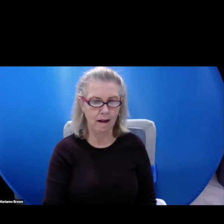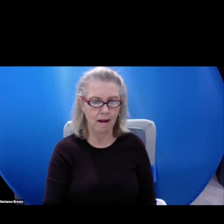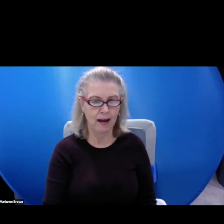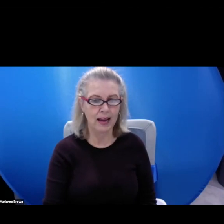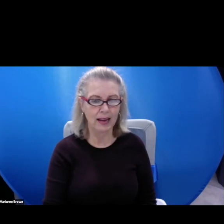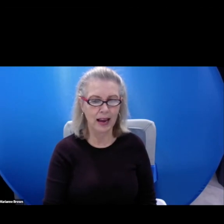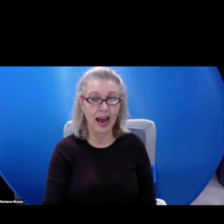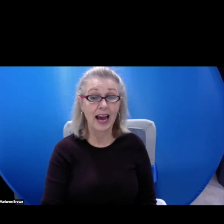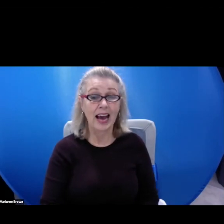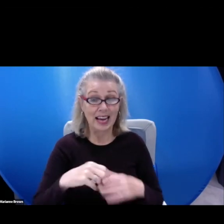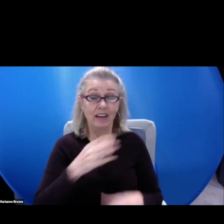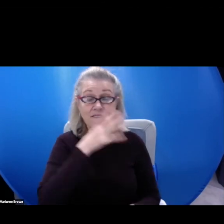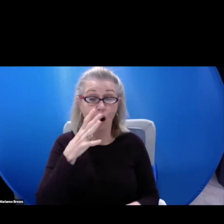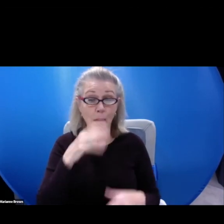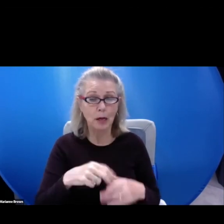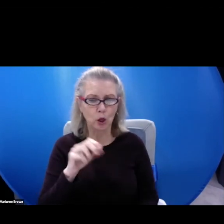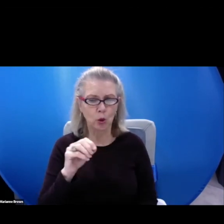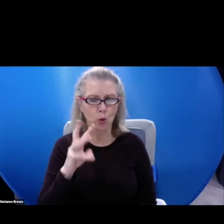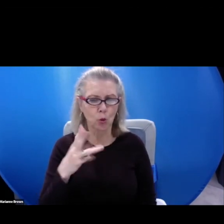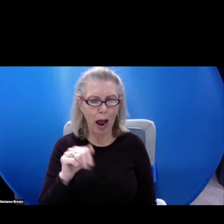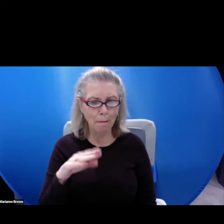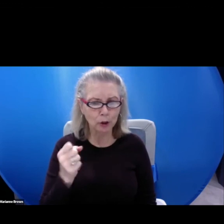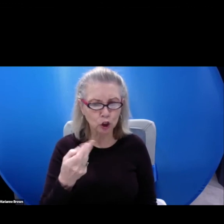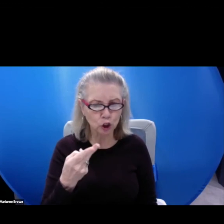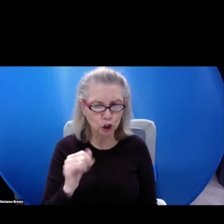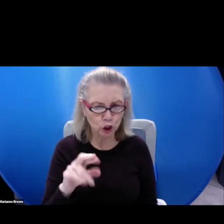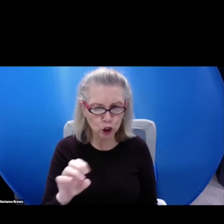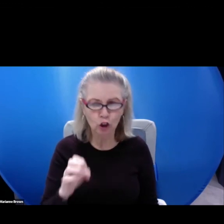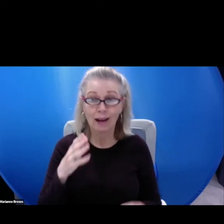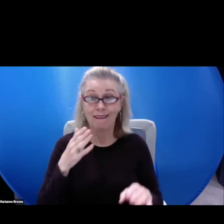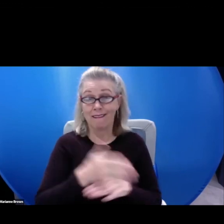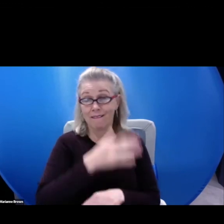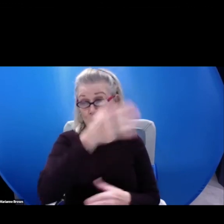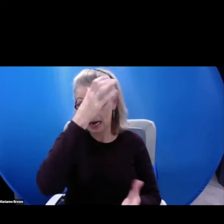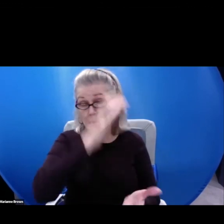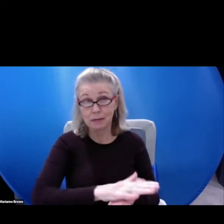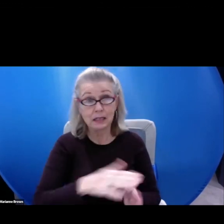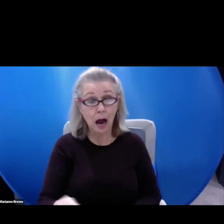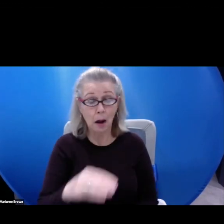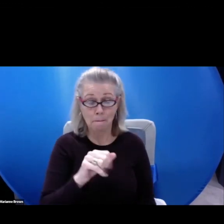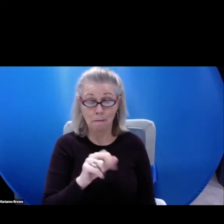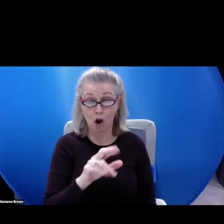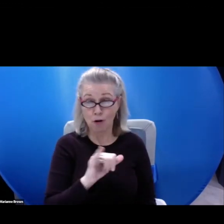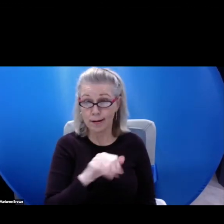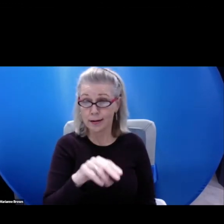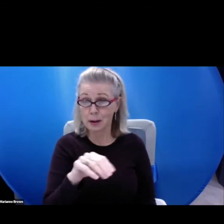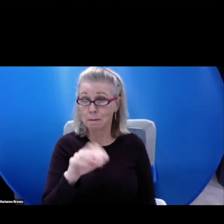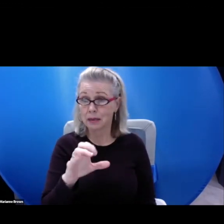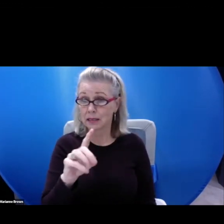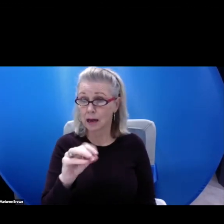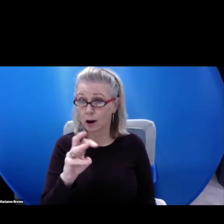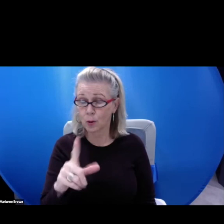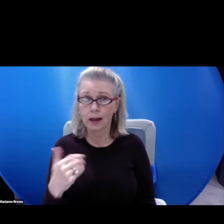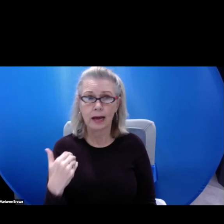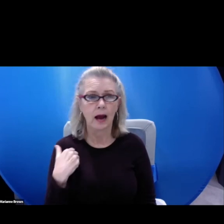Hampshire. After the death of her husband, Maria MacDowell had